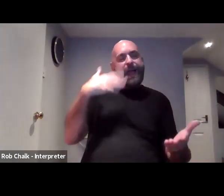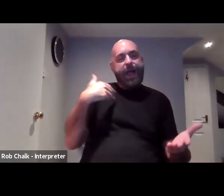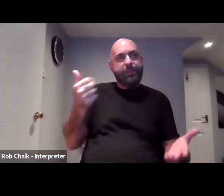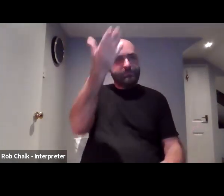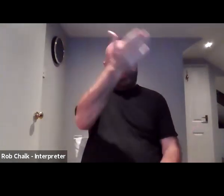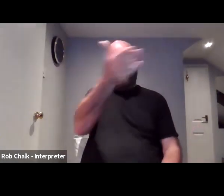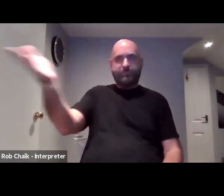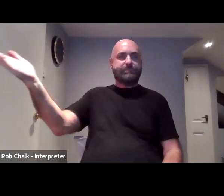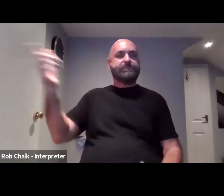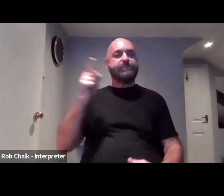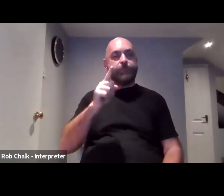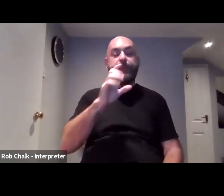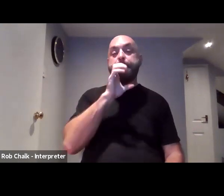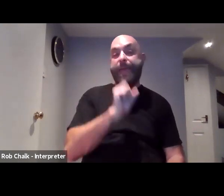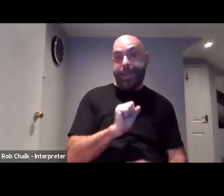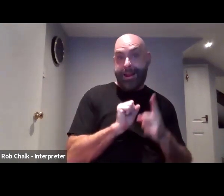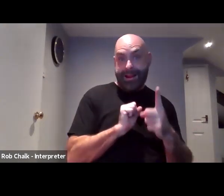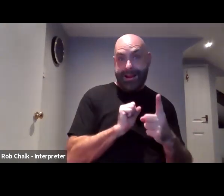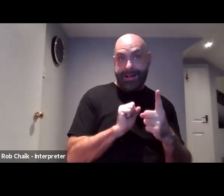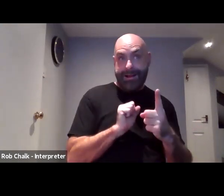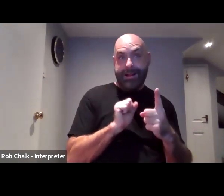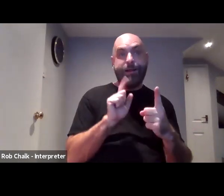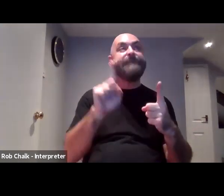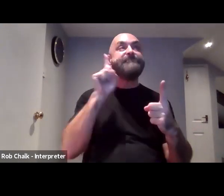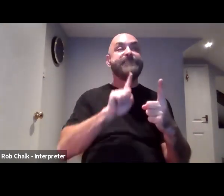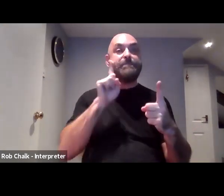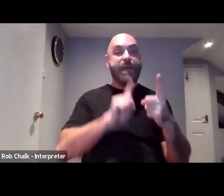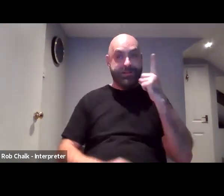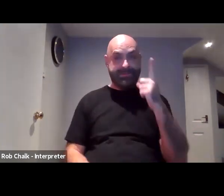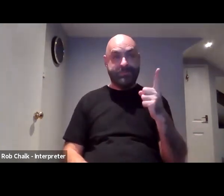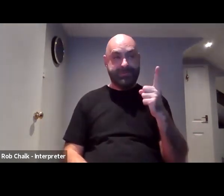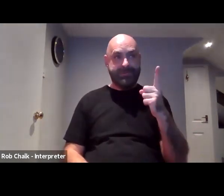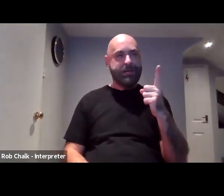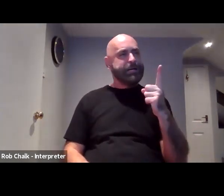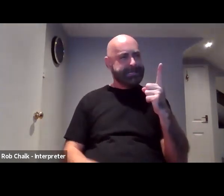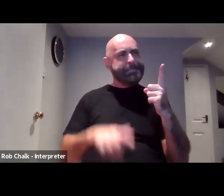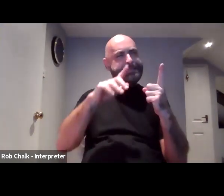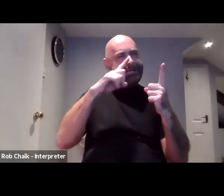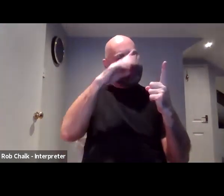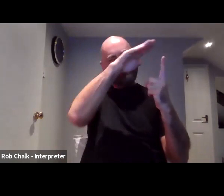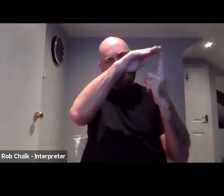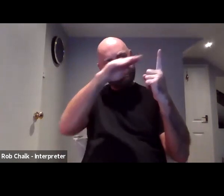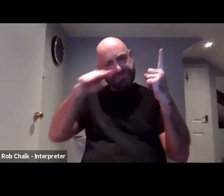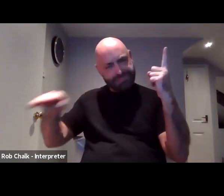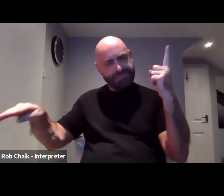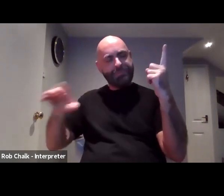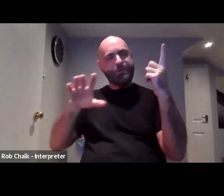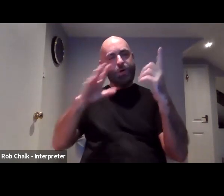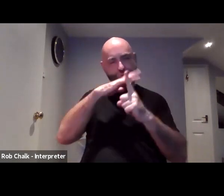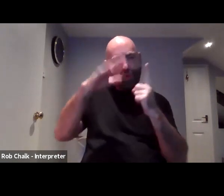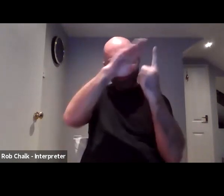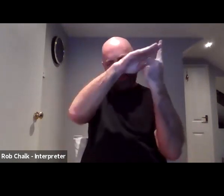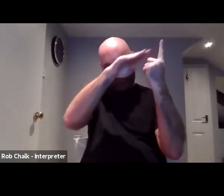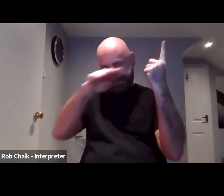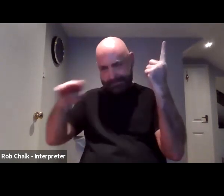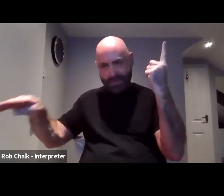generally. This is males. If we look at females, we see the same thing, a social gradient in mortality